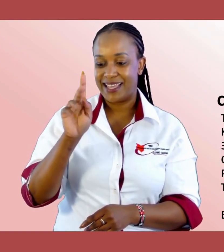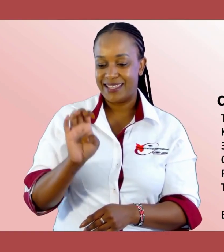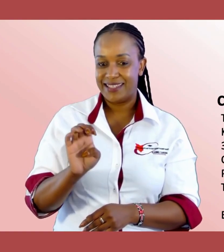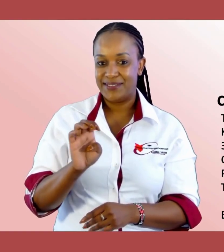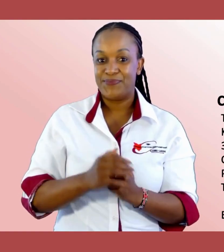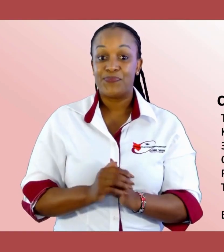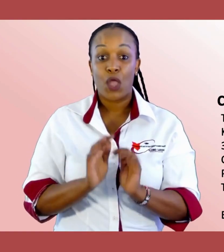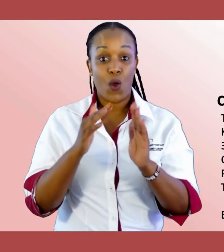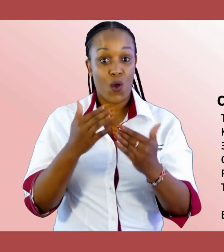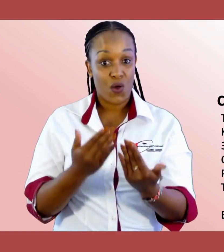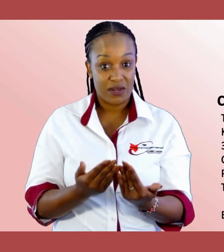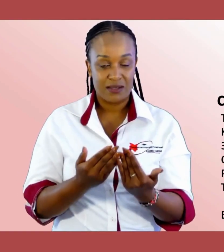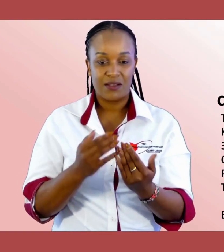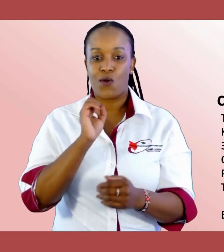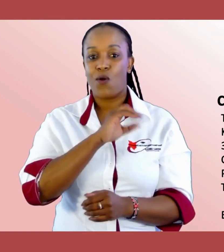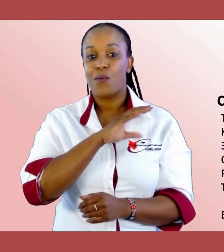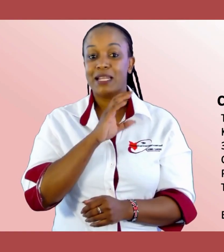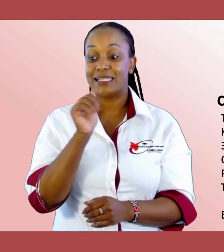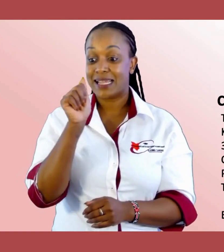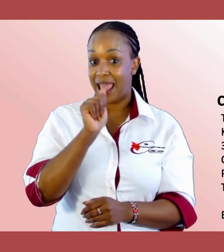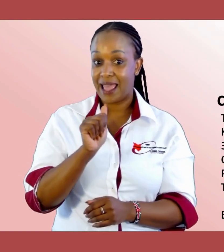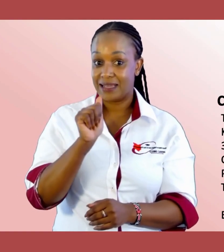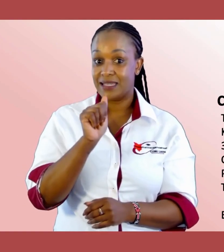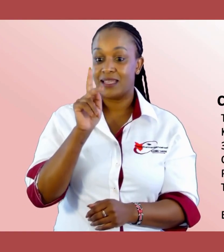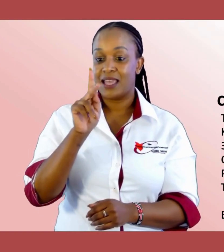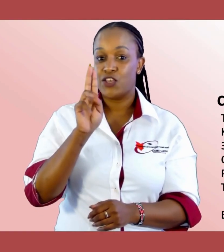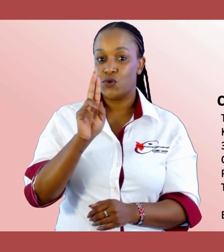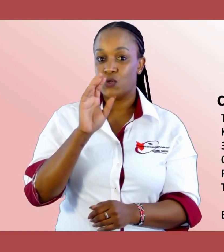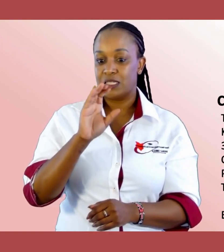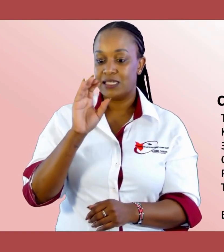ceo@kuccps.ac.ke or